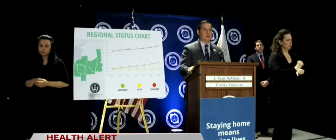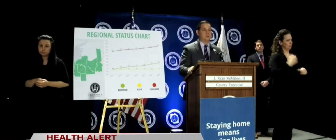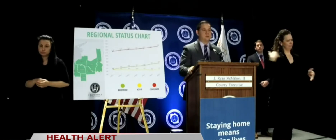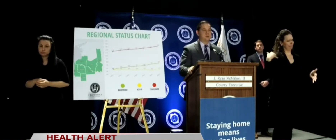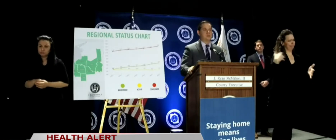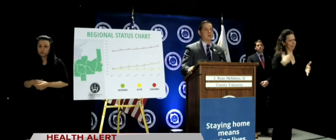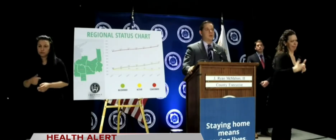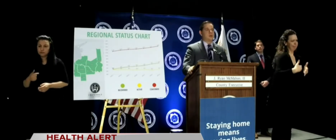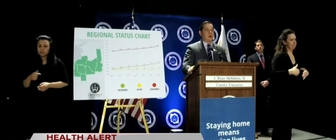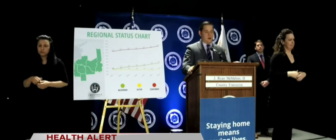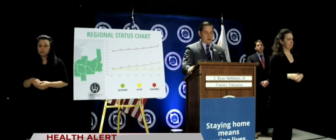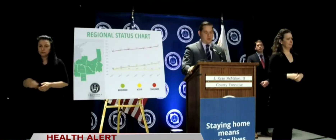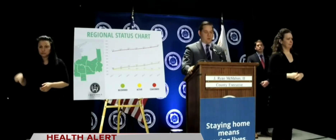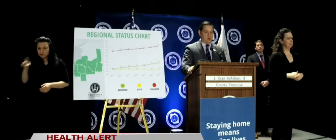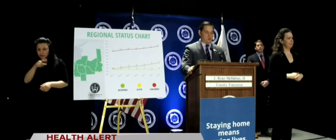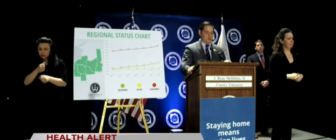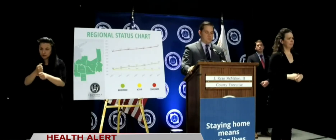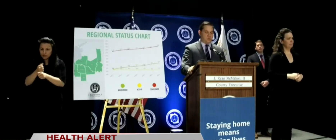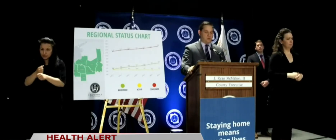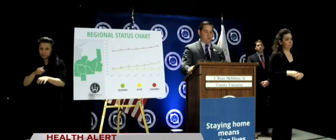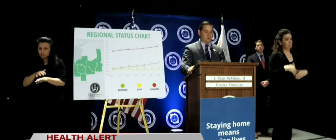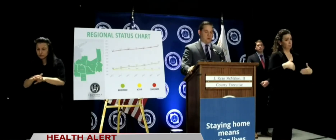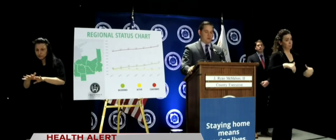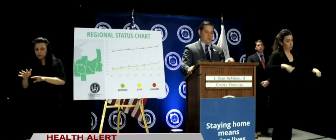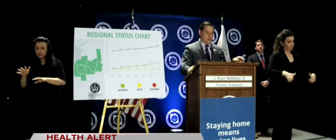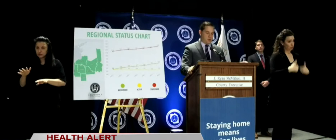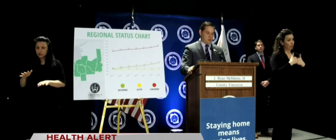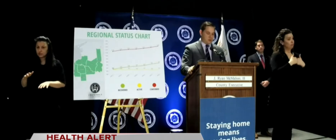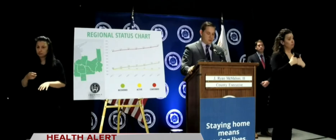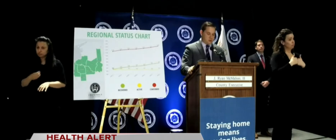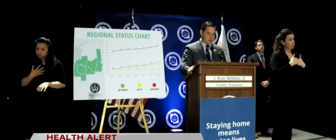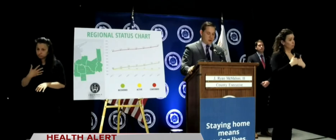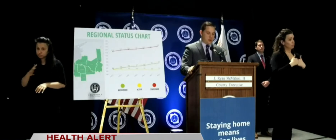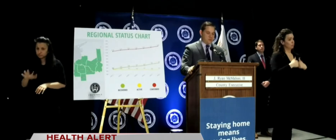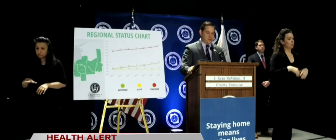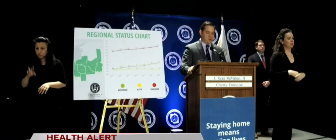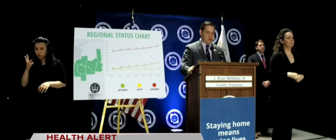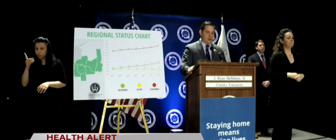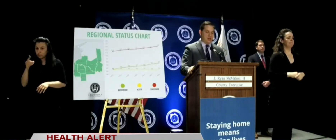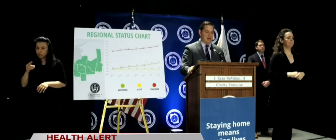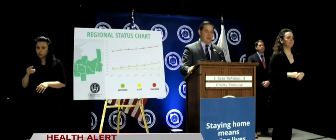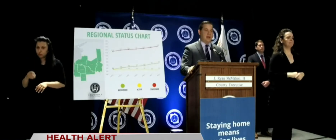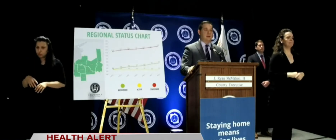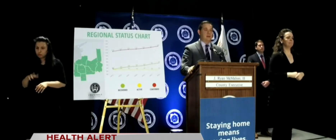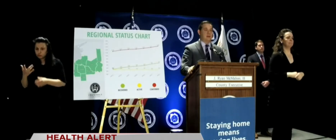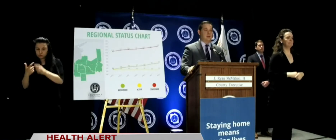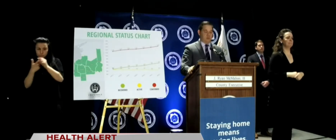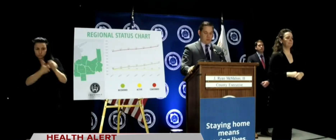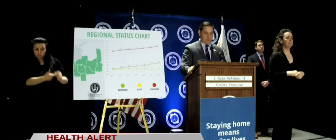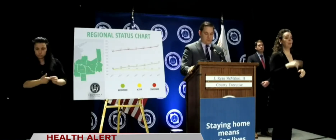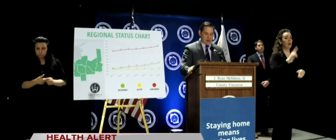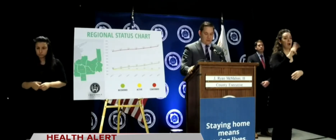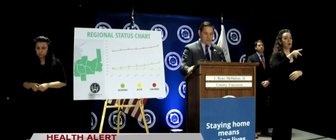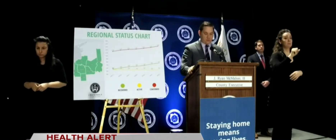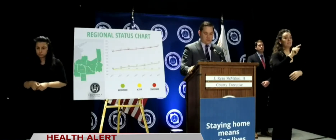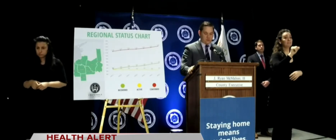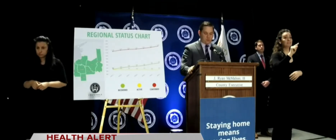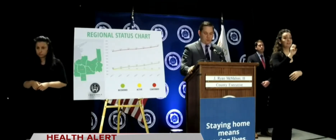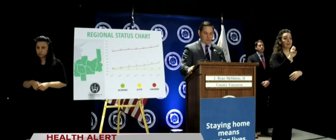these challenges. We're going to go over just some numbers real quick, then we'll take questions. Upstate Triage Hotline,